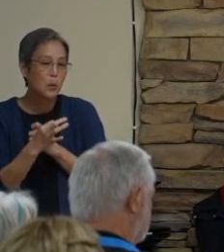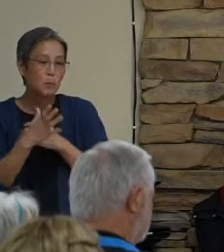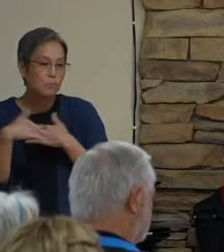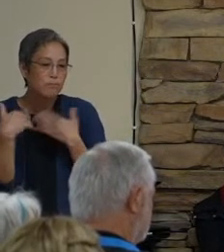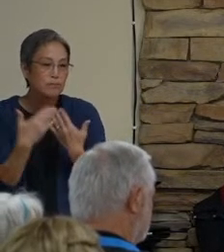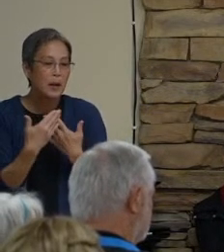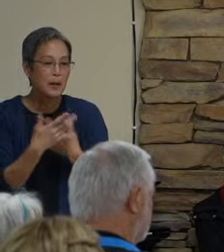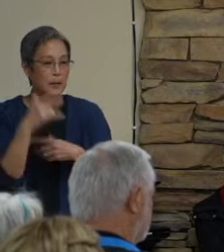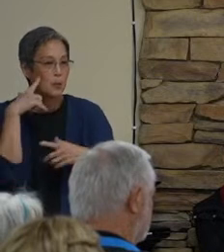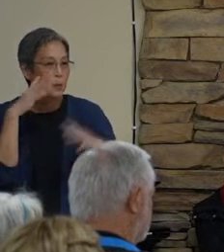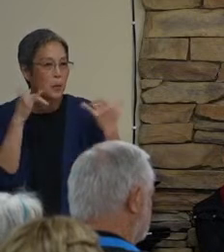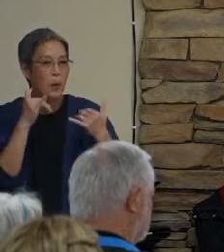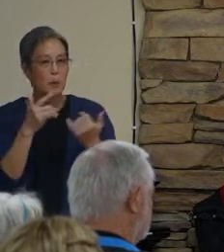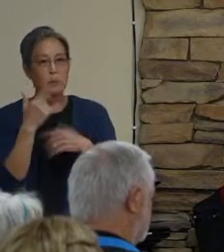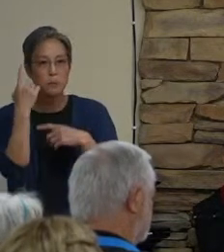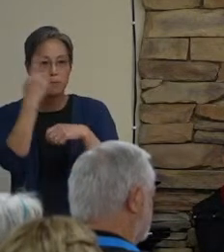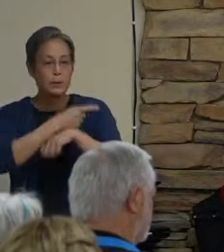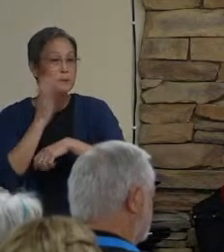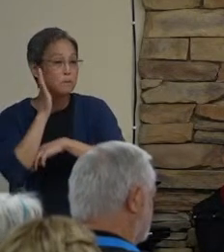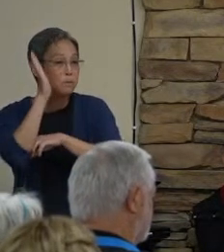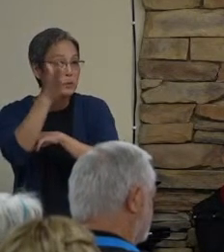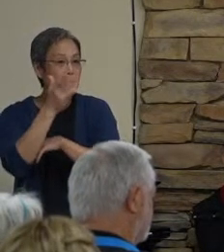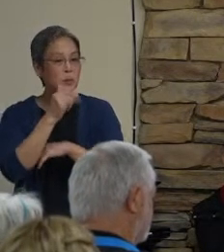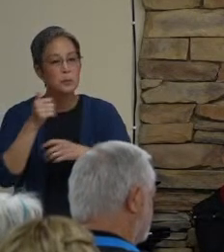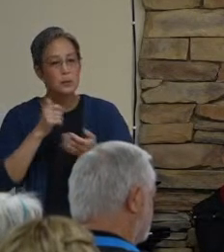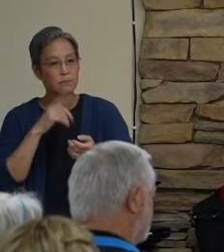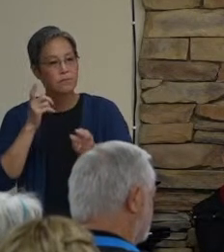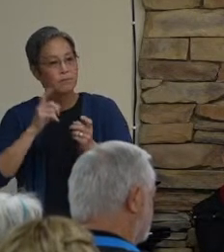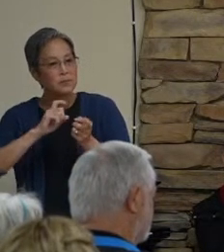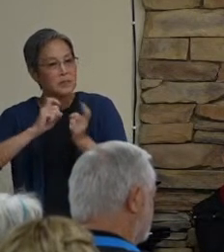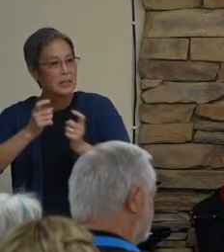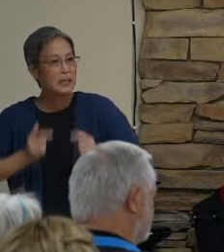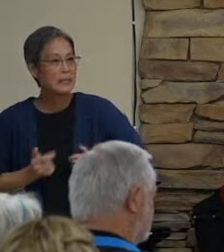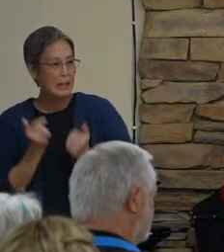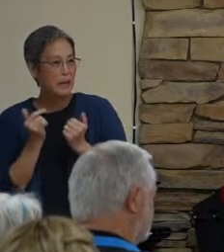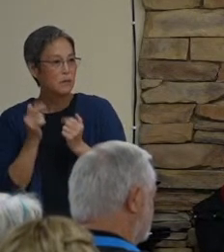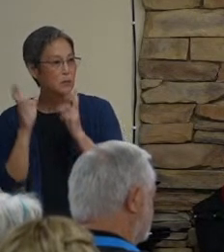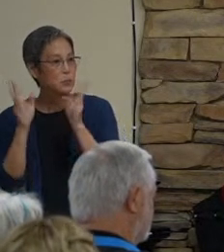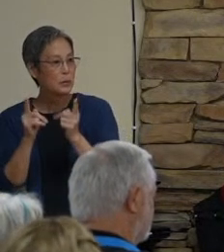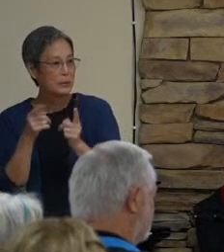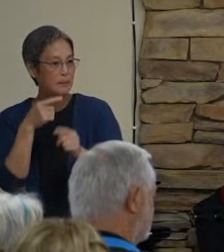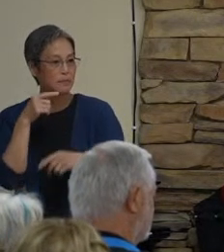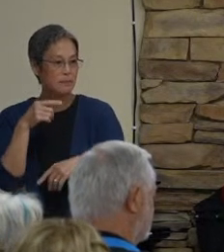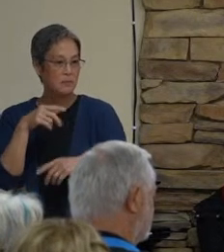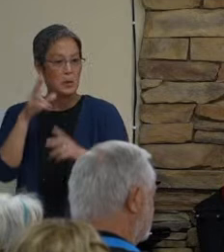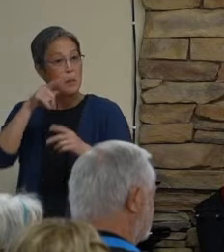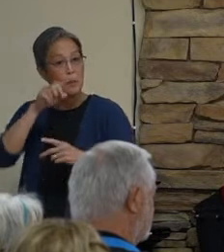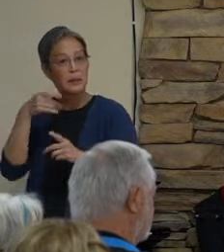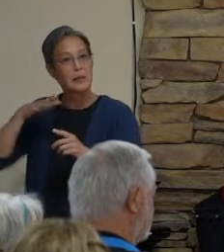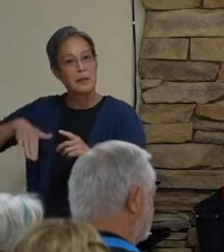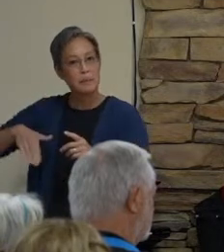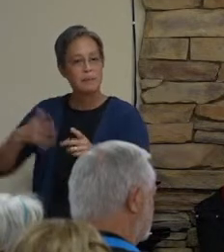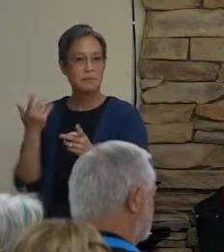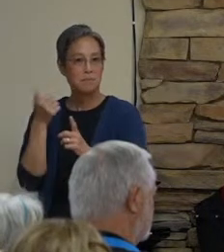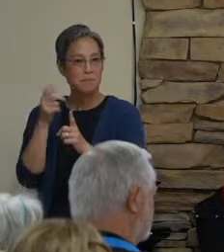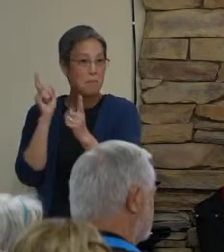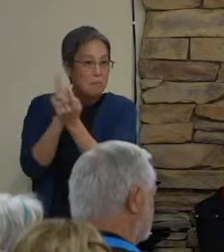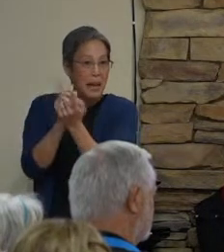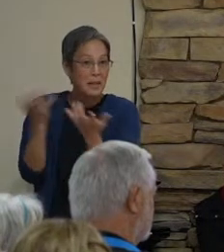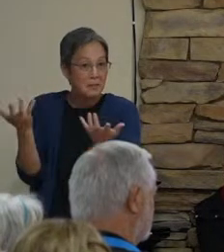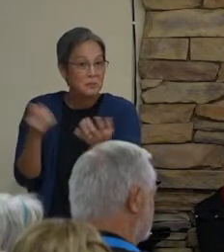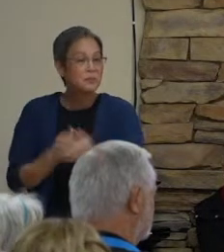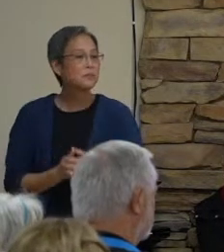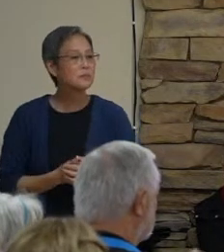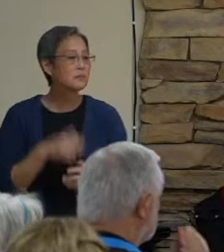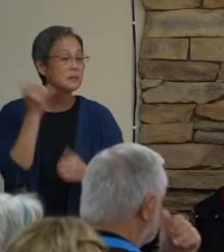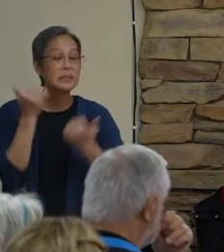they will go on to change the life of someone who they have never even met. For each dog walking across